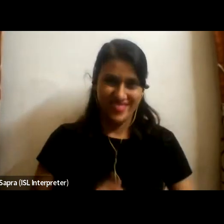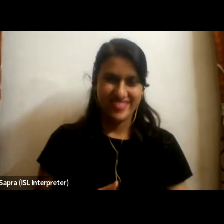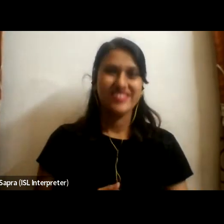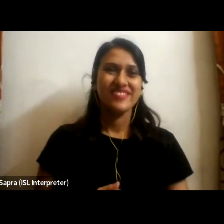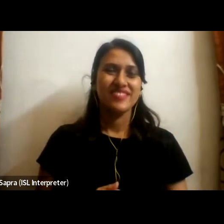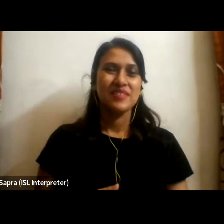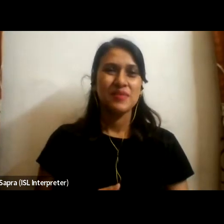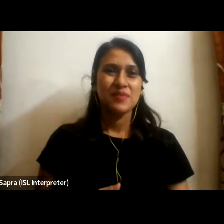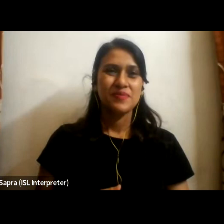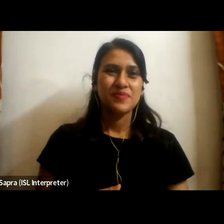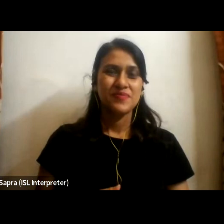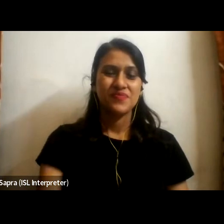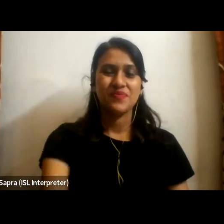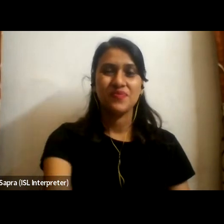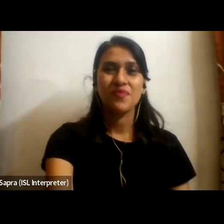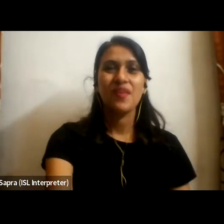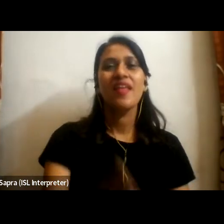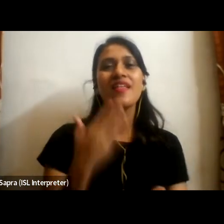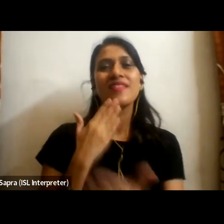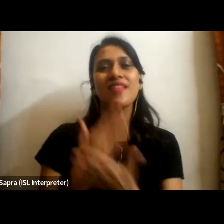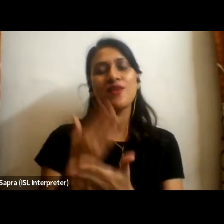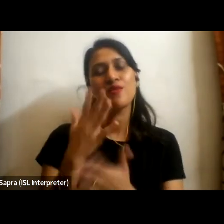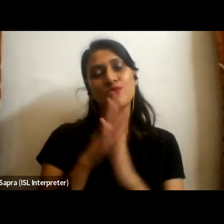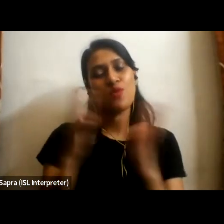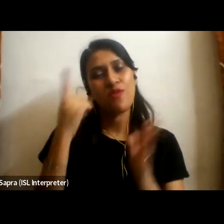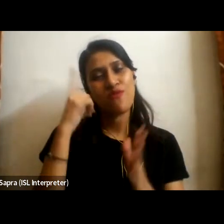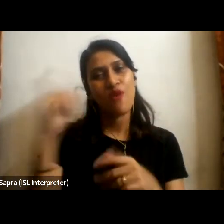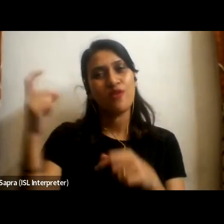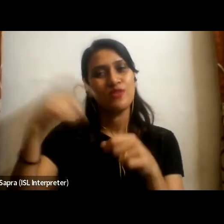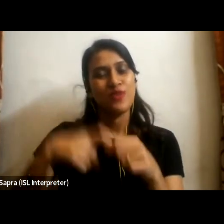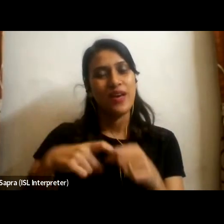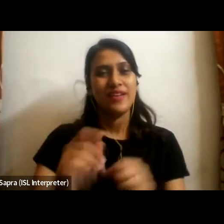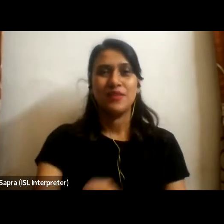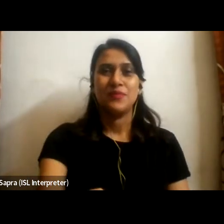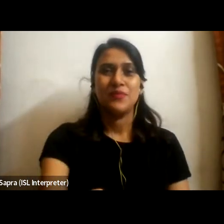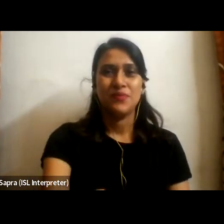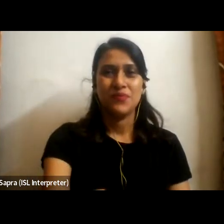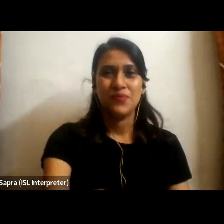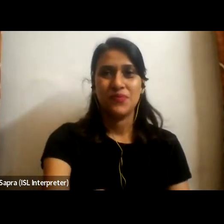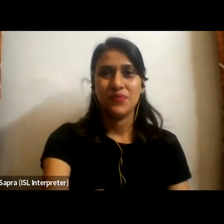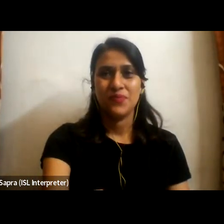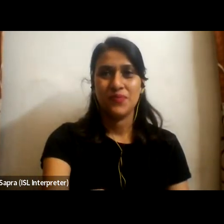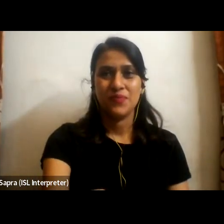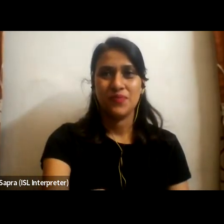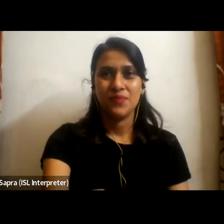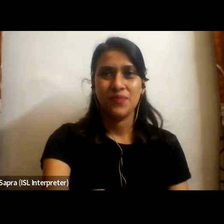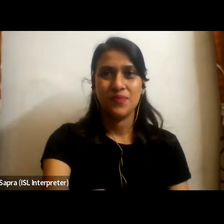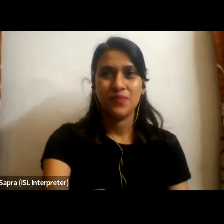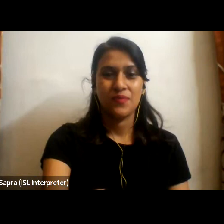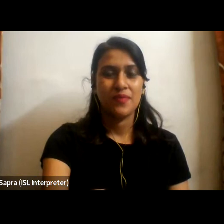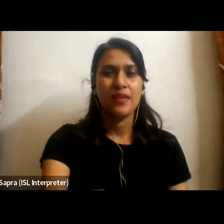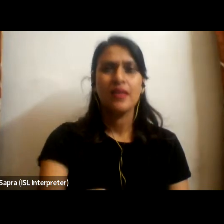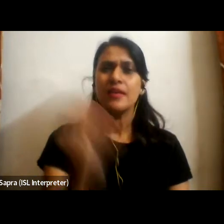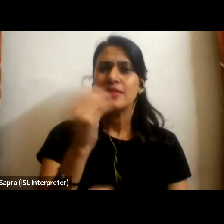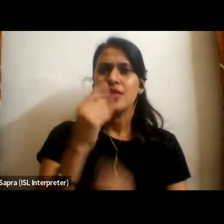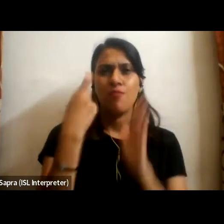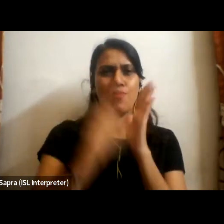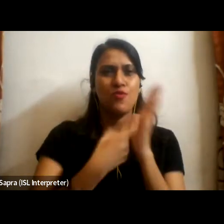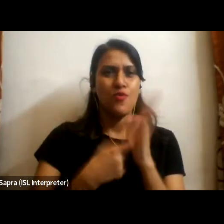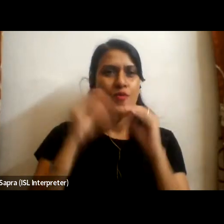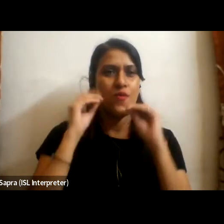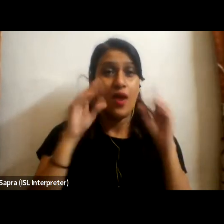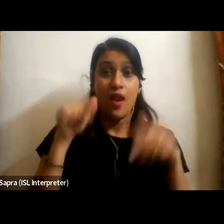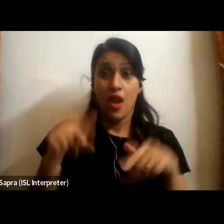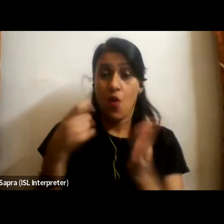Welcome, and thank you so much for joining us, Aparna. A quick couple of housekeeping rules. One is that we will be